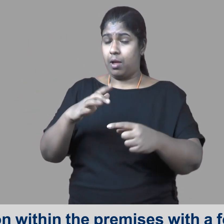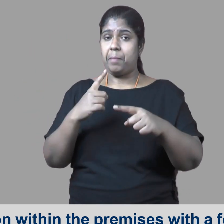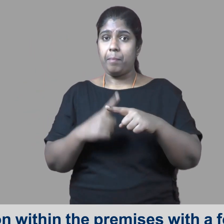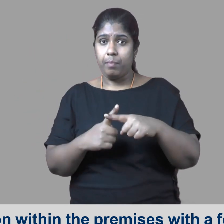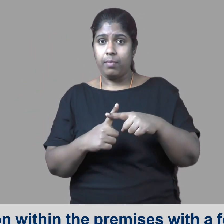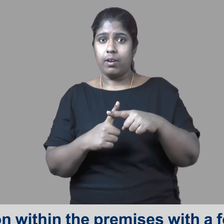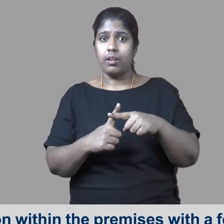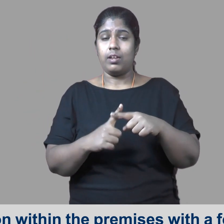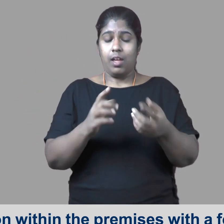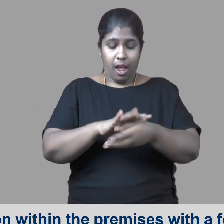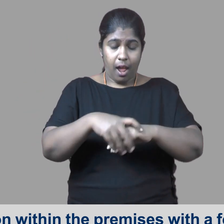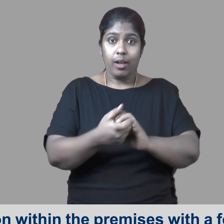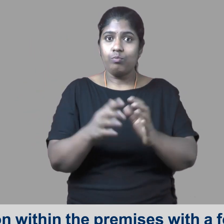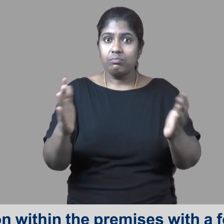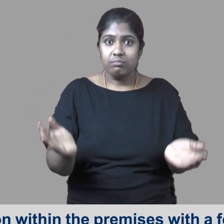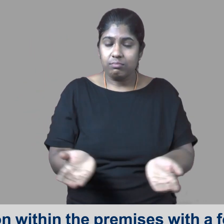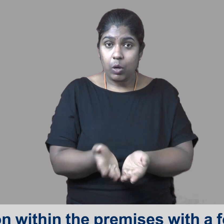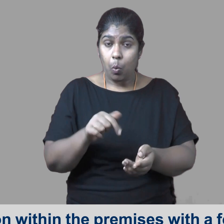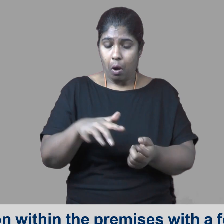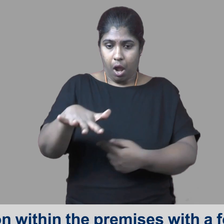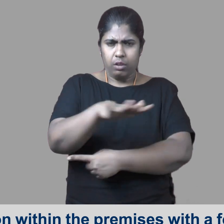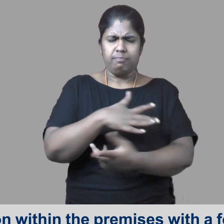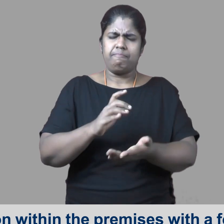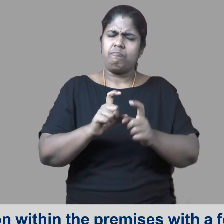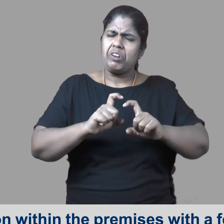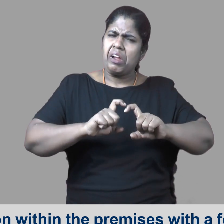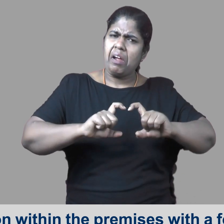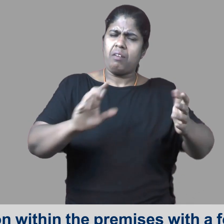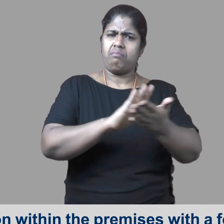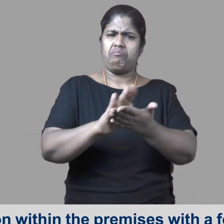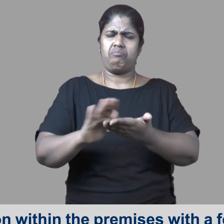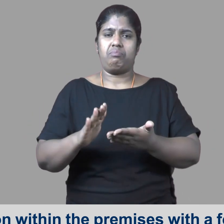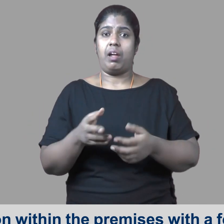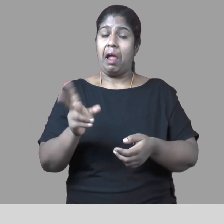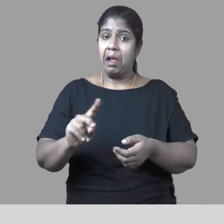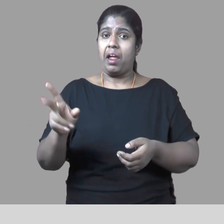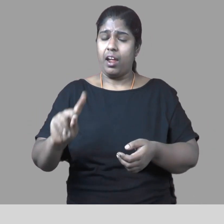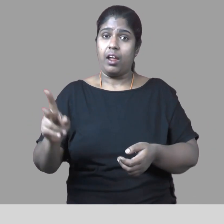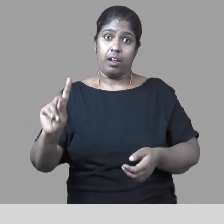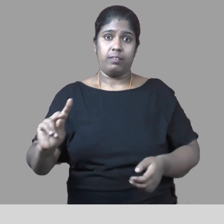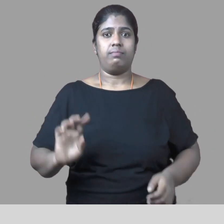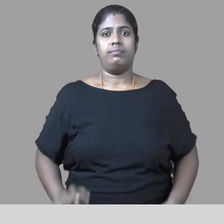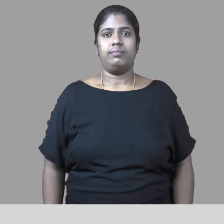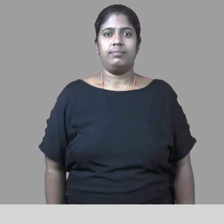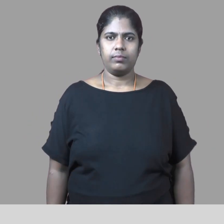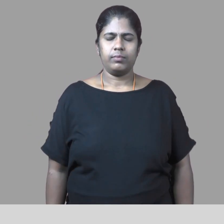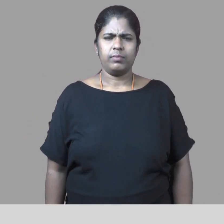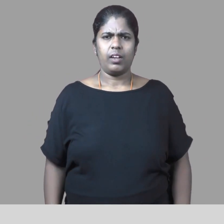of lavatories, drinking and hand washing stations or areas.